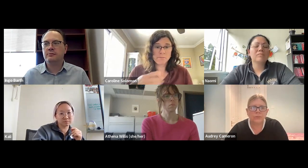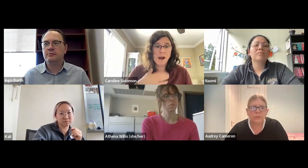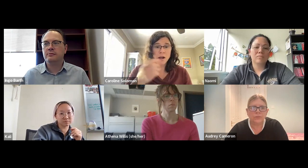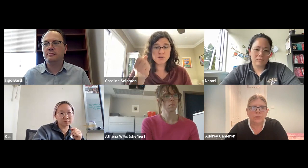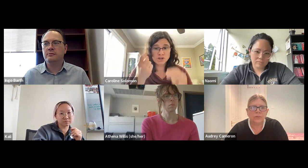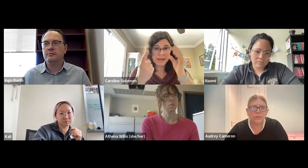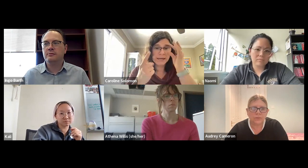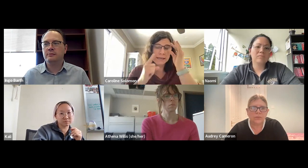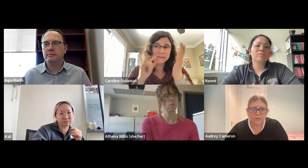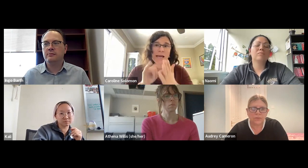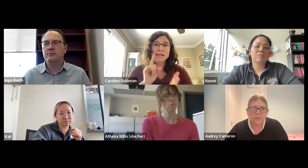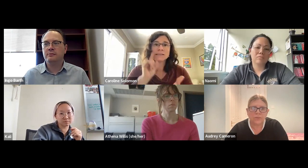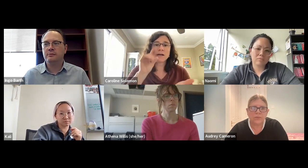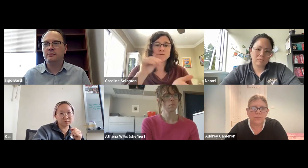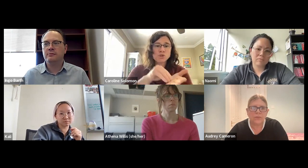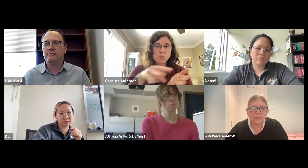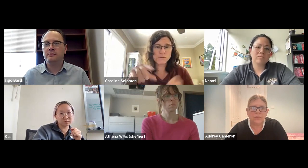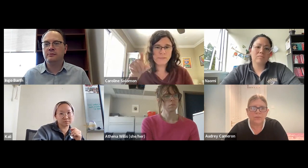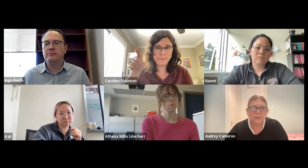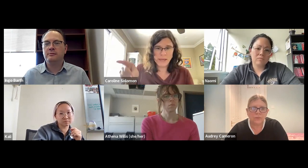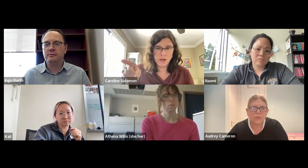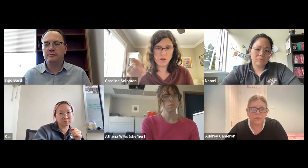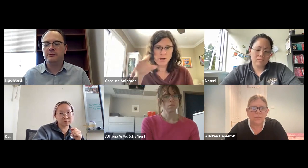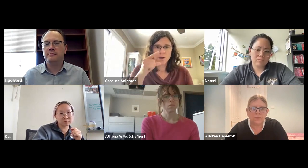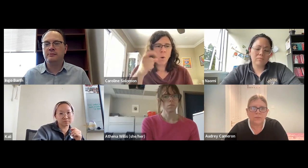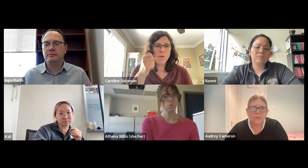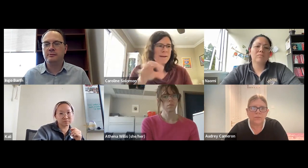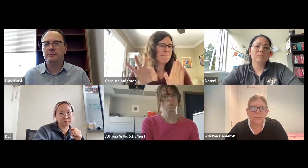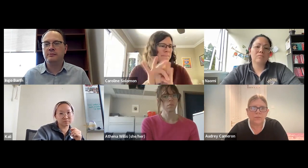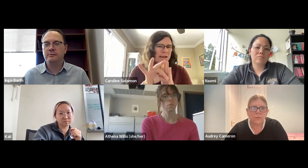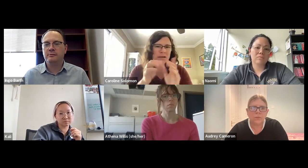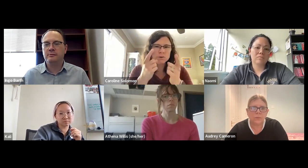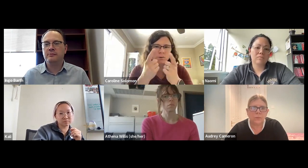Well, I was thinking in some, you know, countries like China, for example, if there are deaf students there,